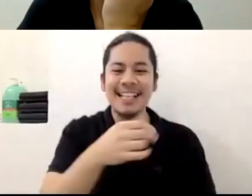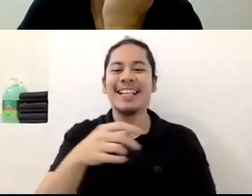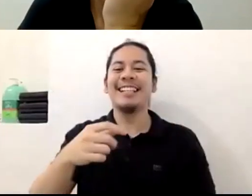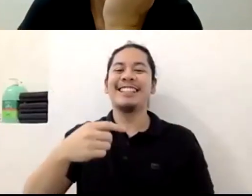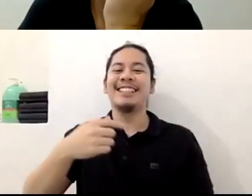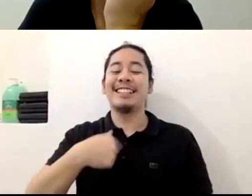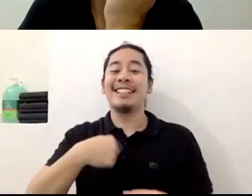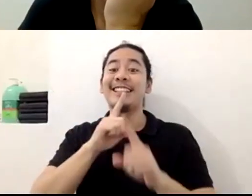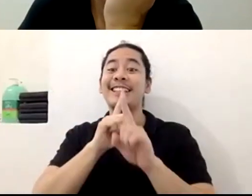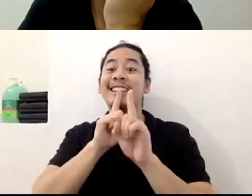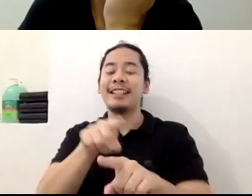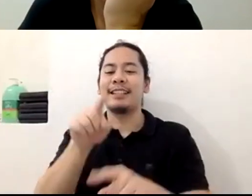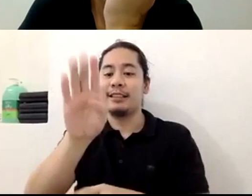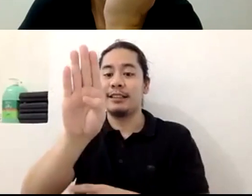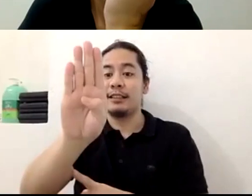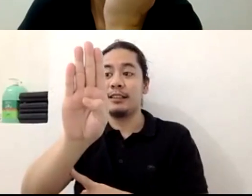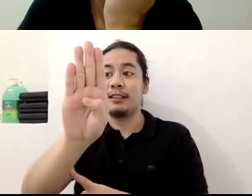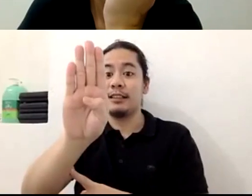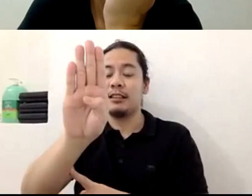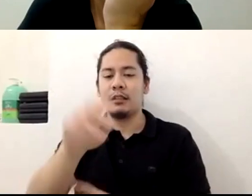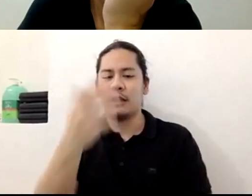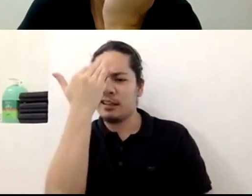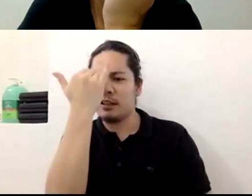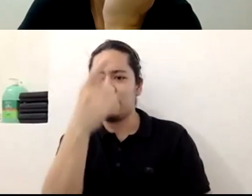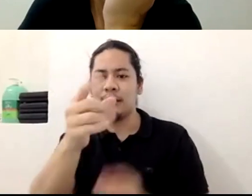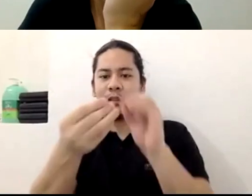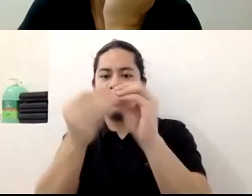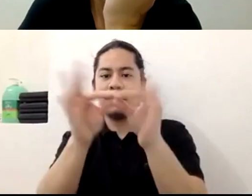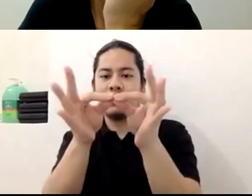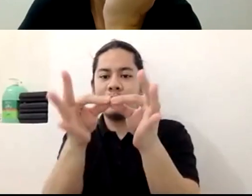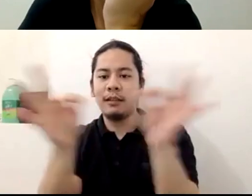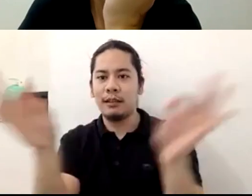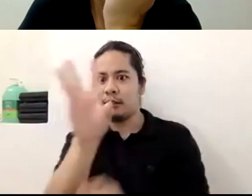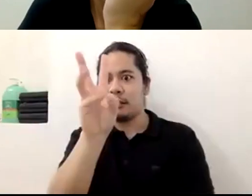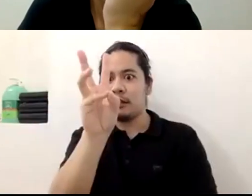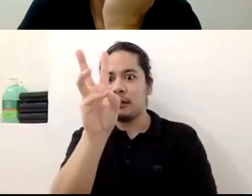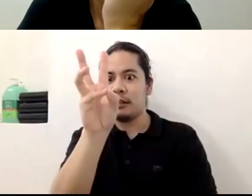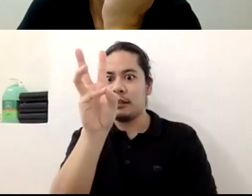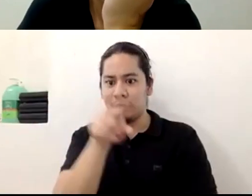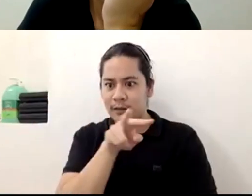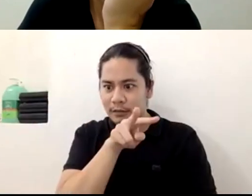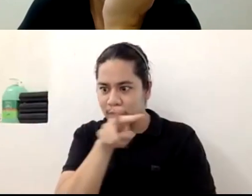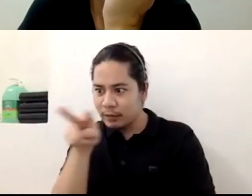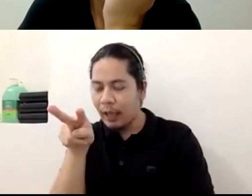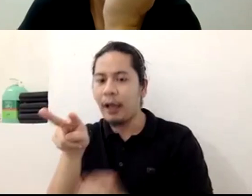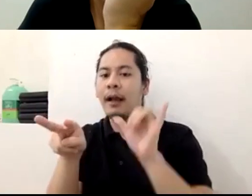Good job, Nat. But I answered B because